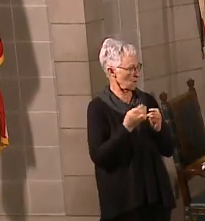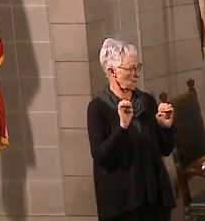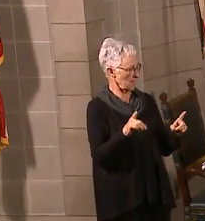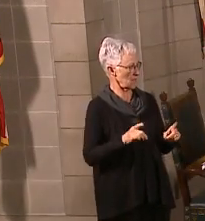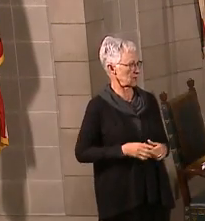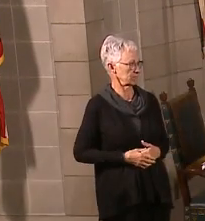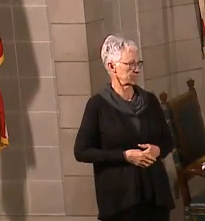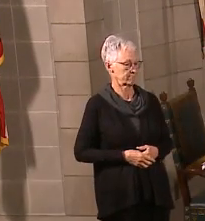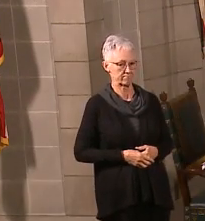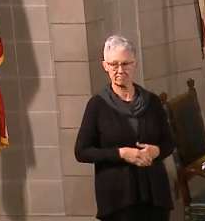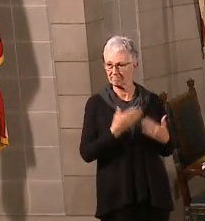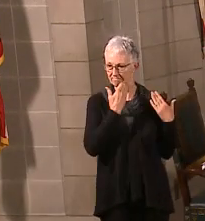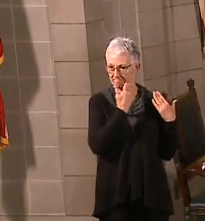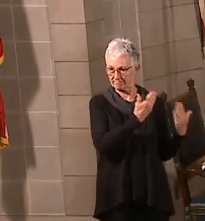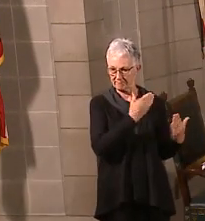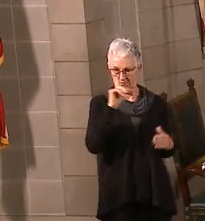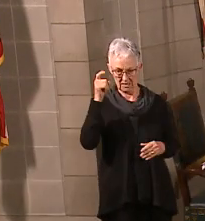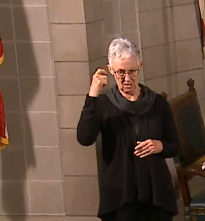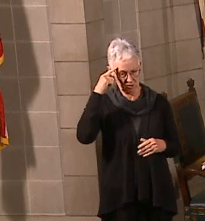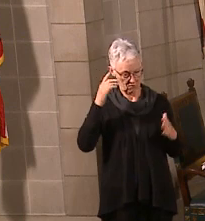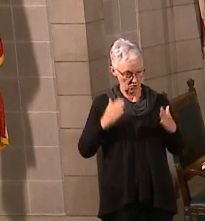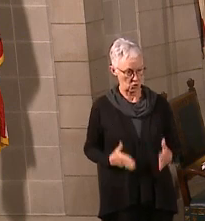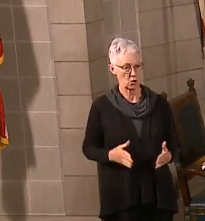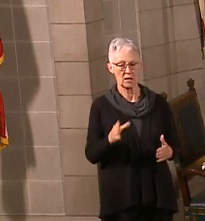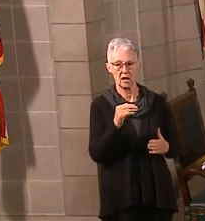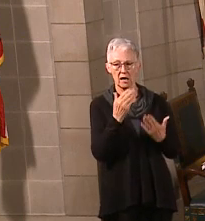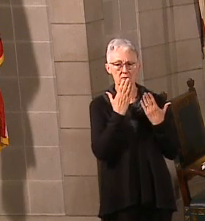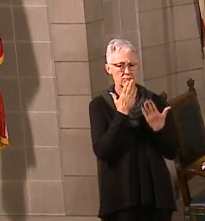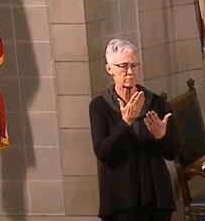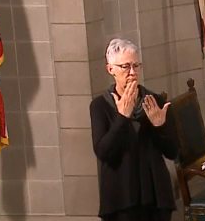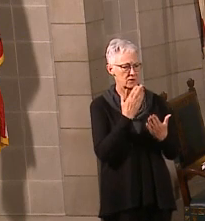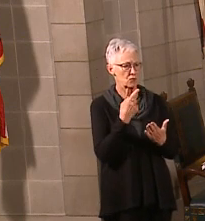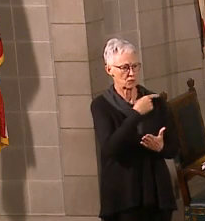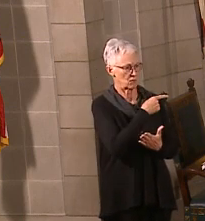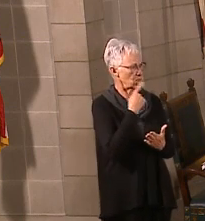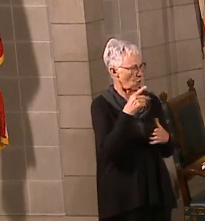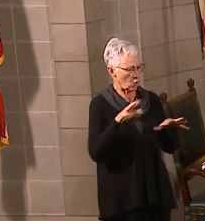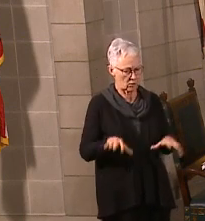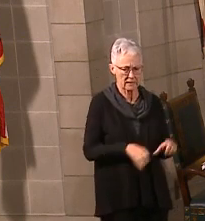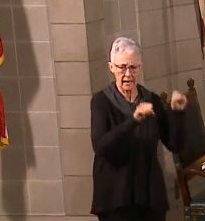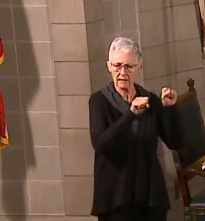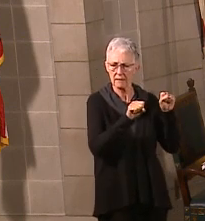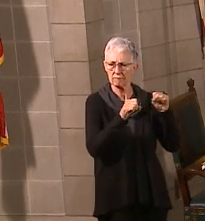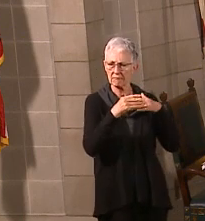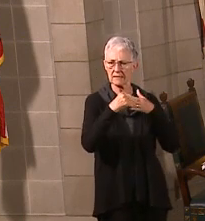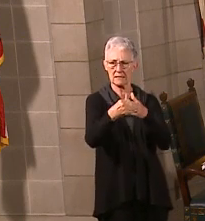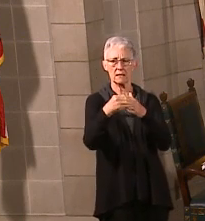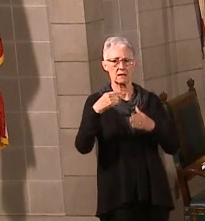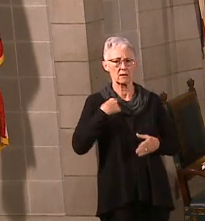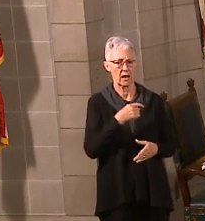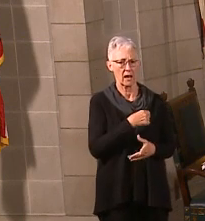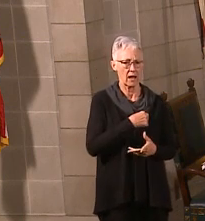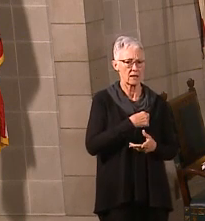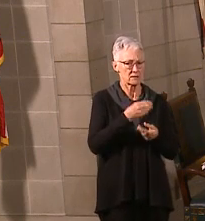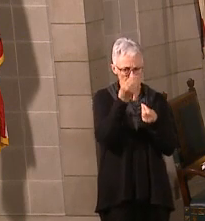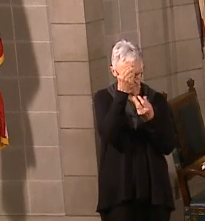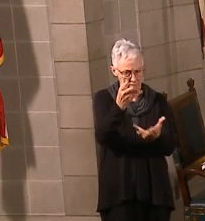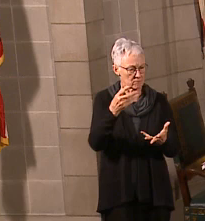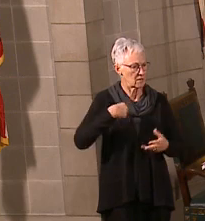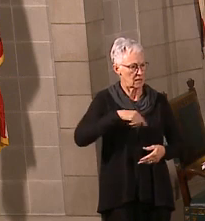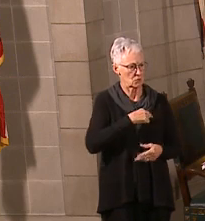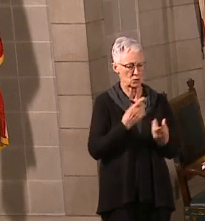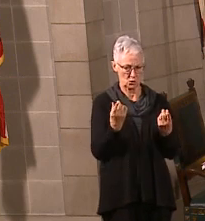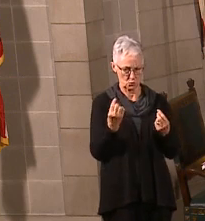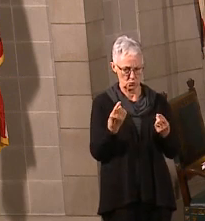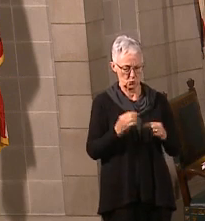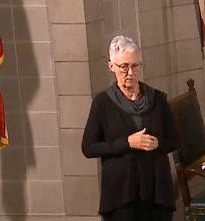Just again, thanks, Governor, and thanks for the ongoing leadership in this area. I just would highlight, obviously, for schools and the level